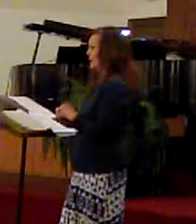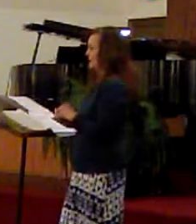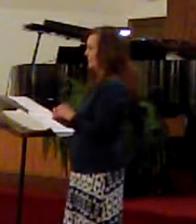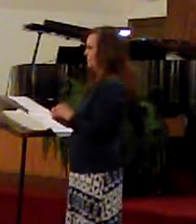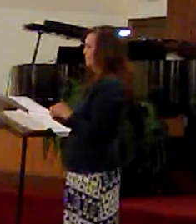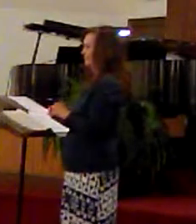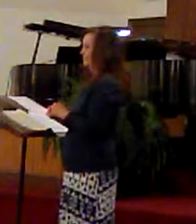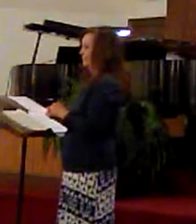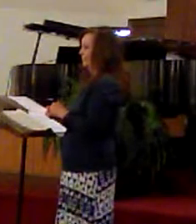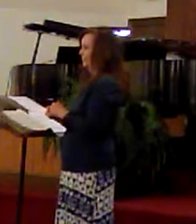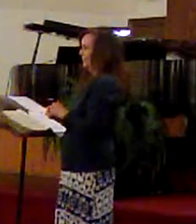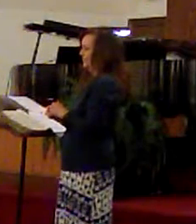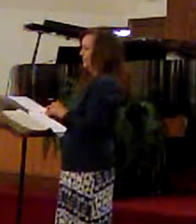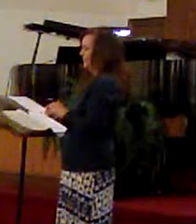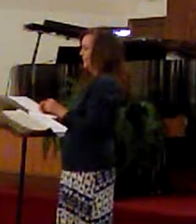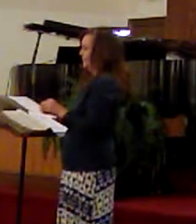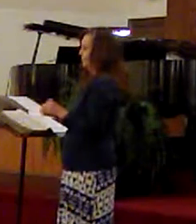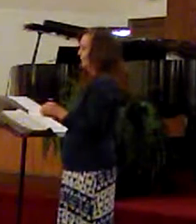right?